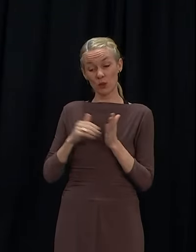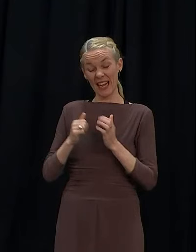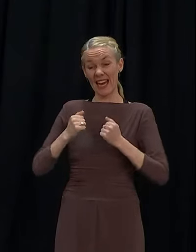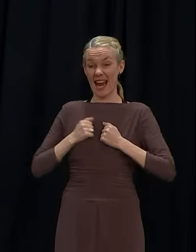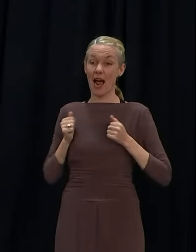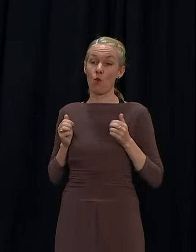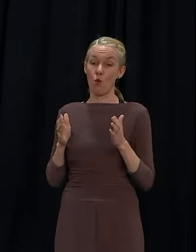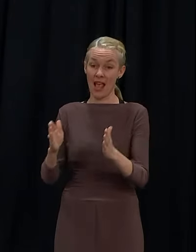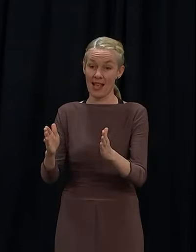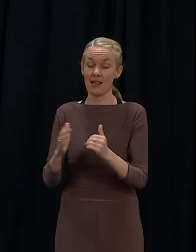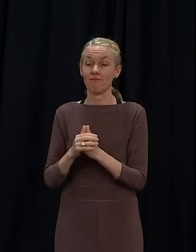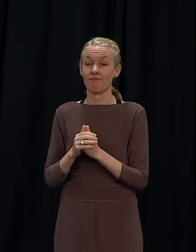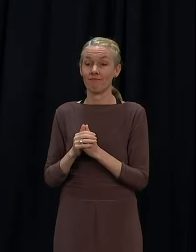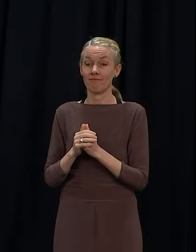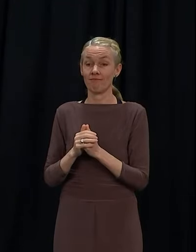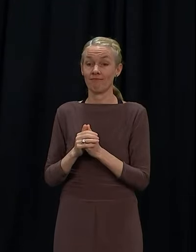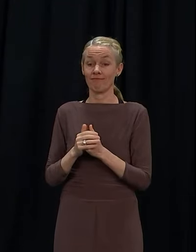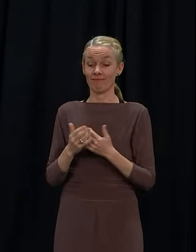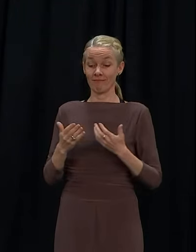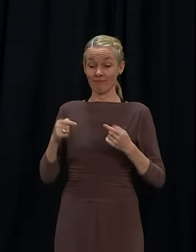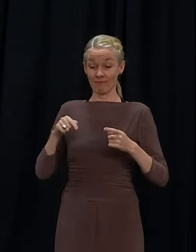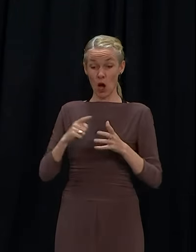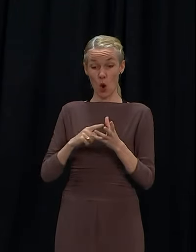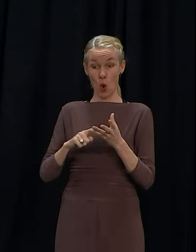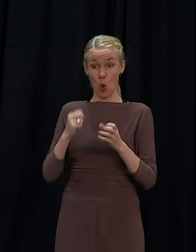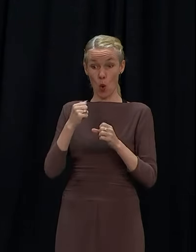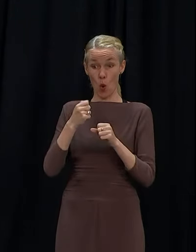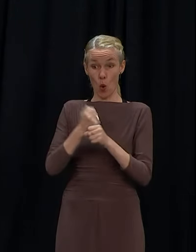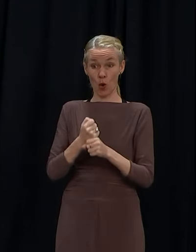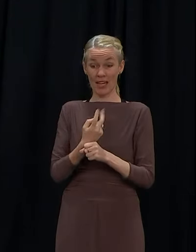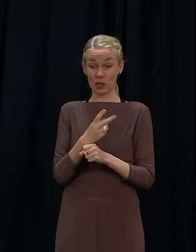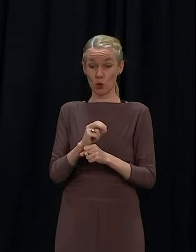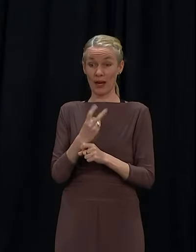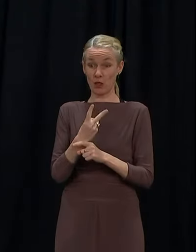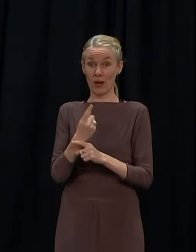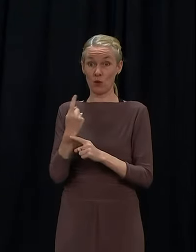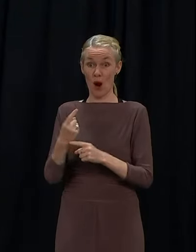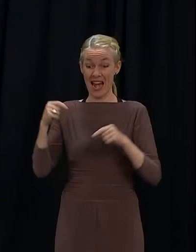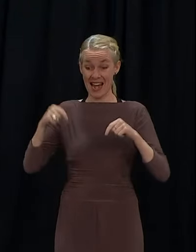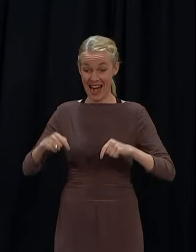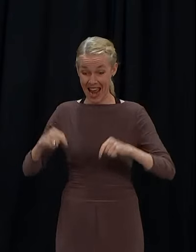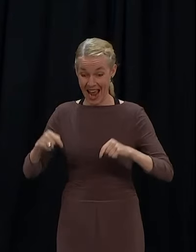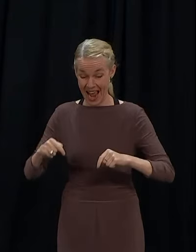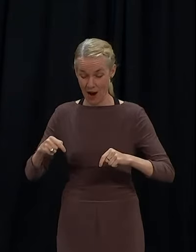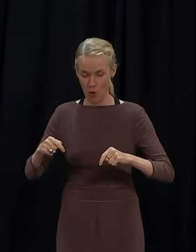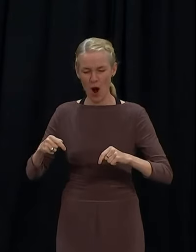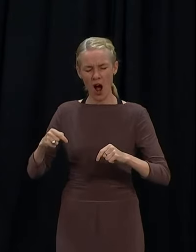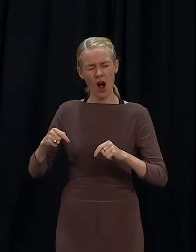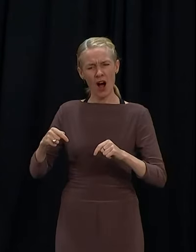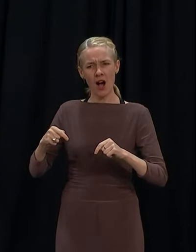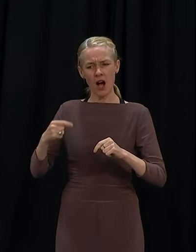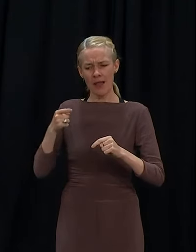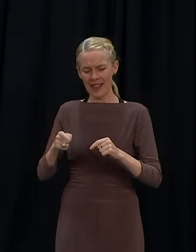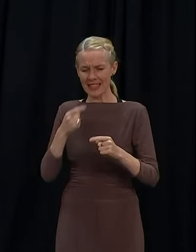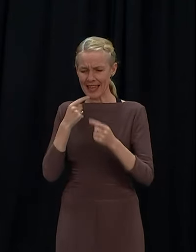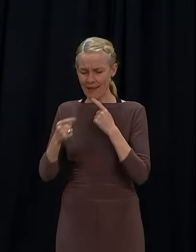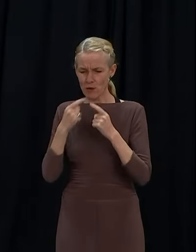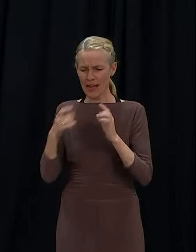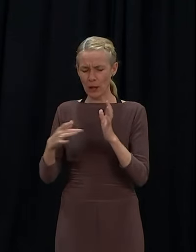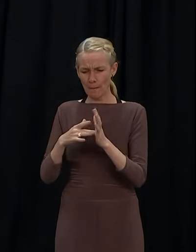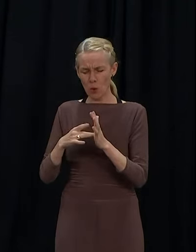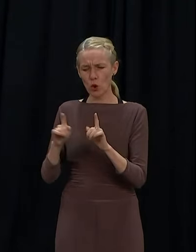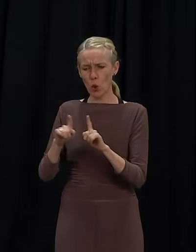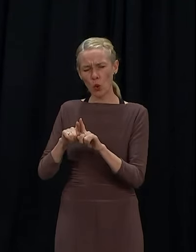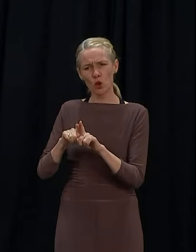what happens in August of 2021. It's what's happened since February 2020 when COVID arrived in New Zealand. Then